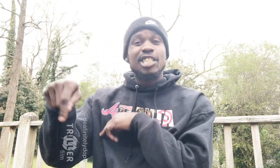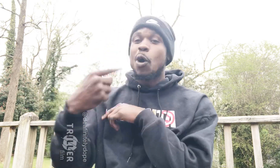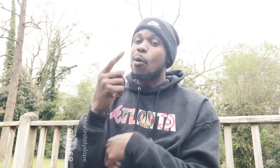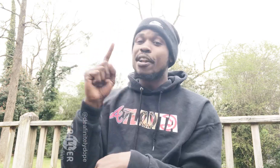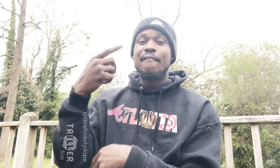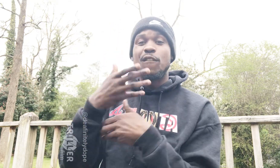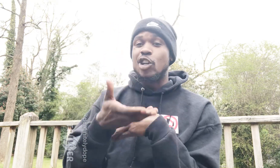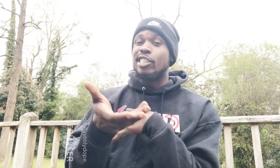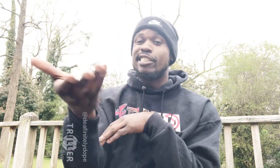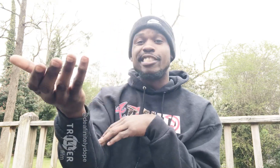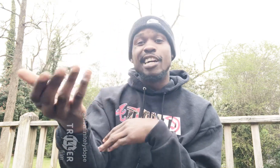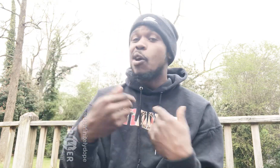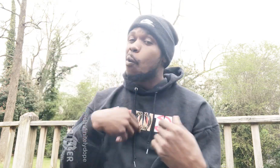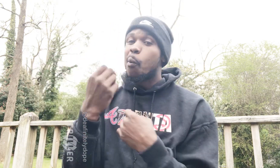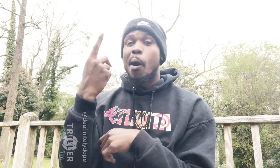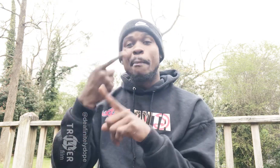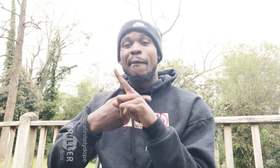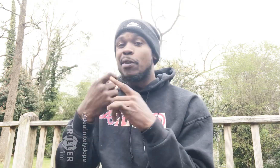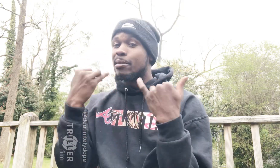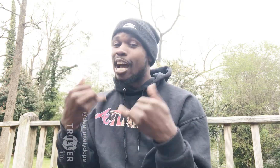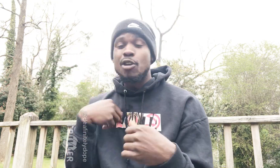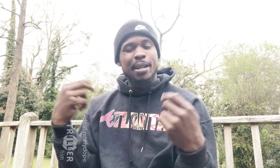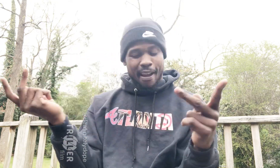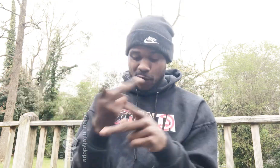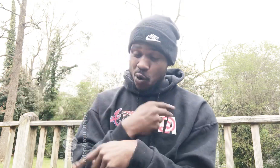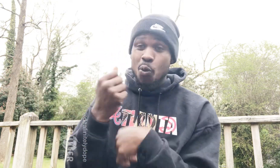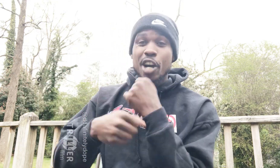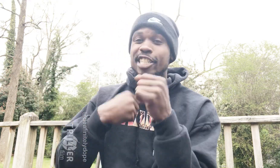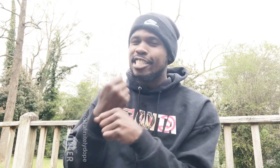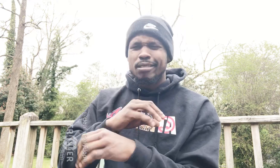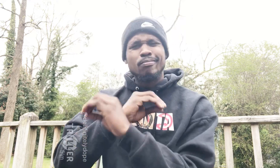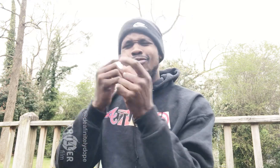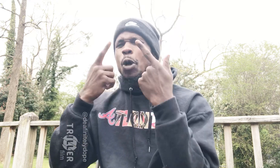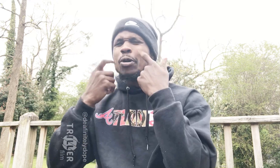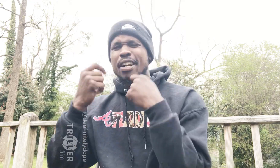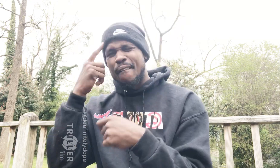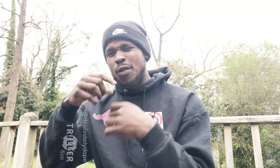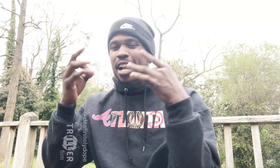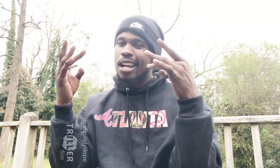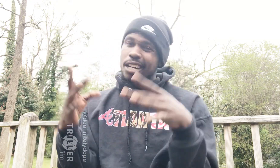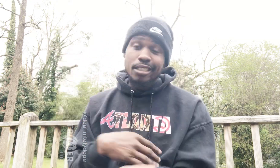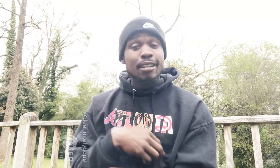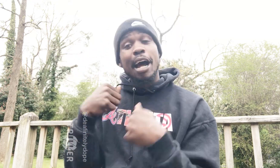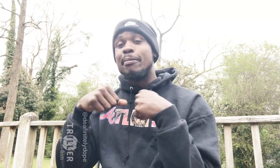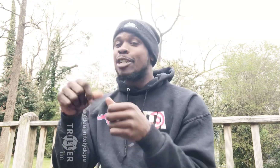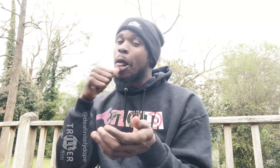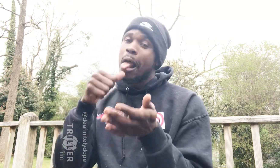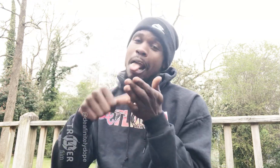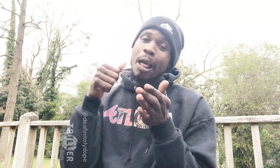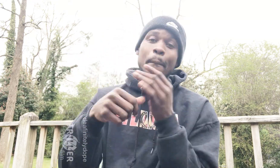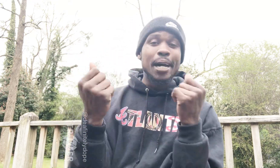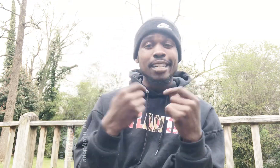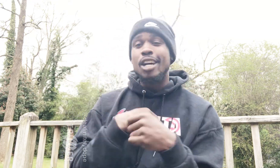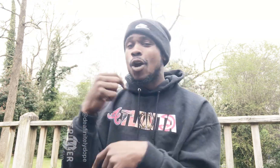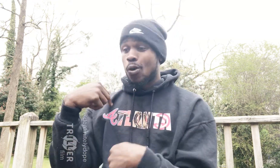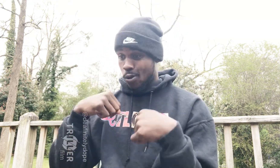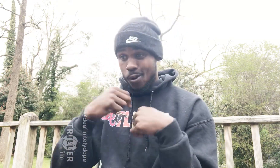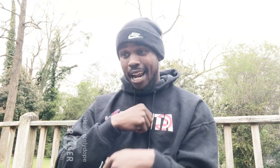only the first bit. 12 months from now, you'll be having the worst year. No tears for the haters, I'm still counting money. Cole ain't